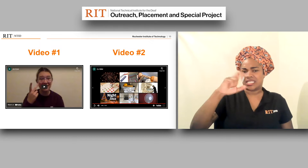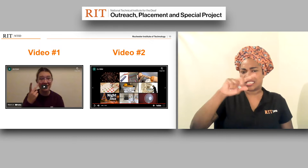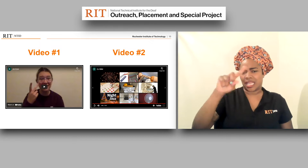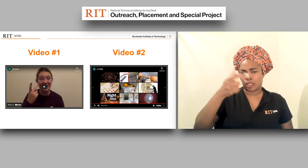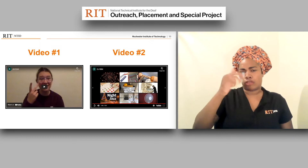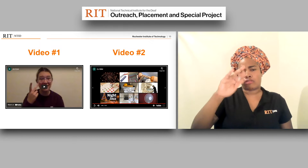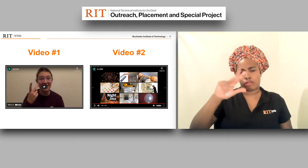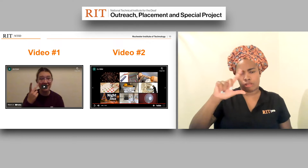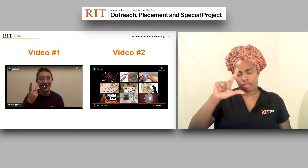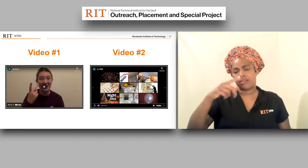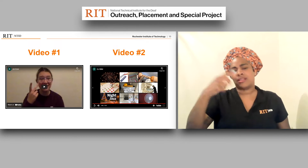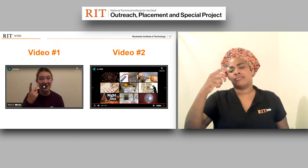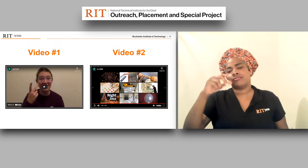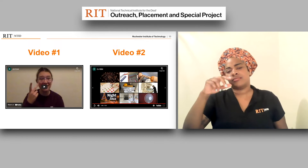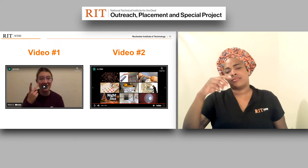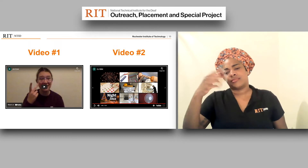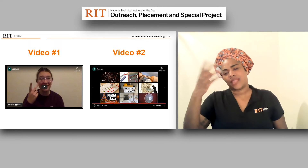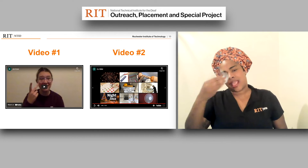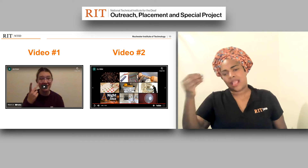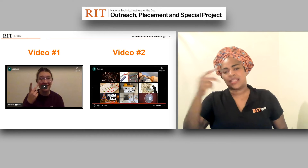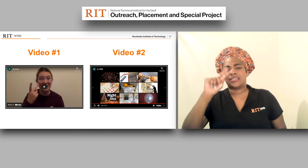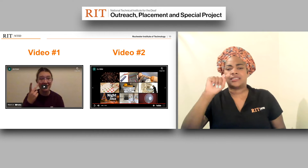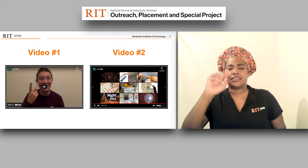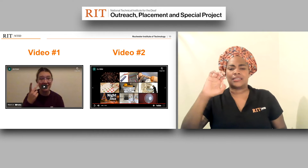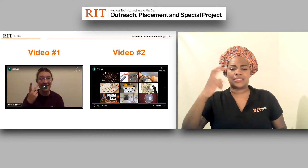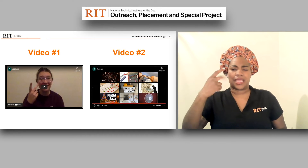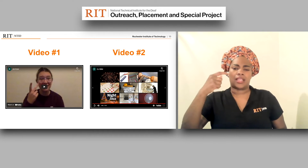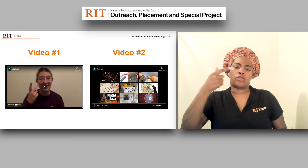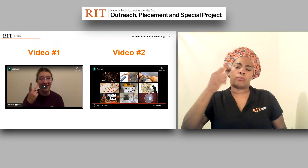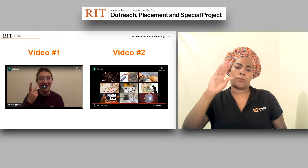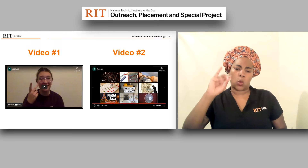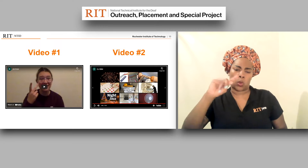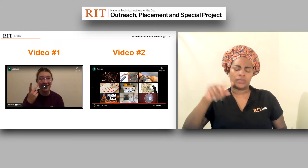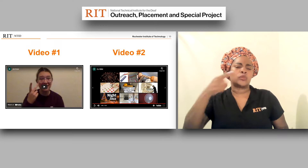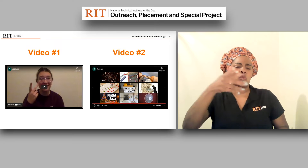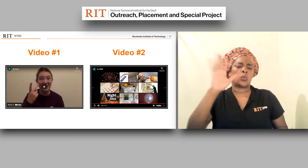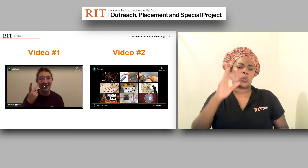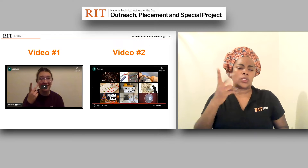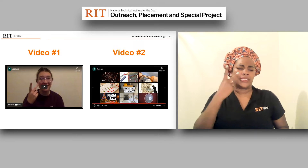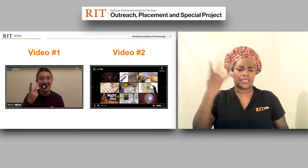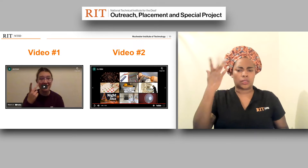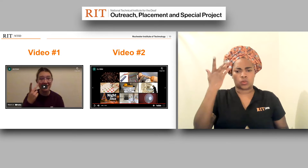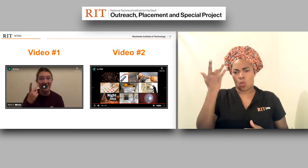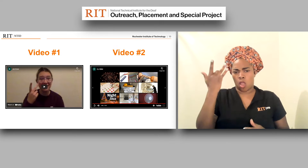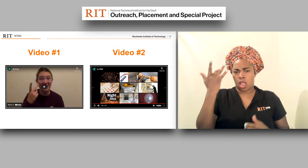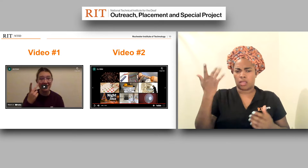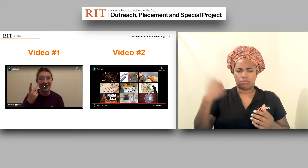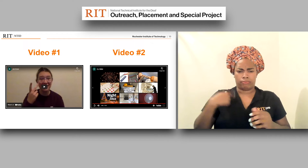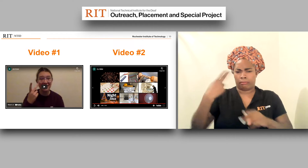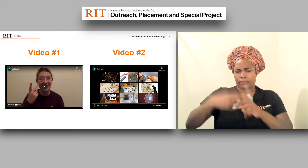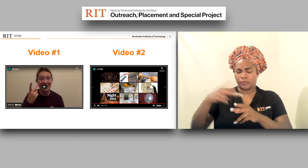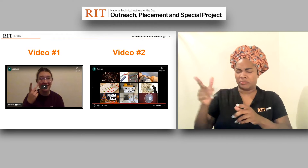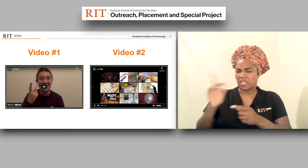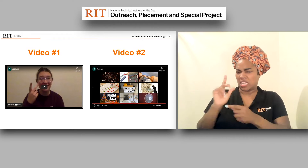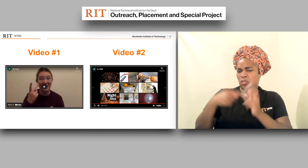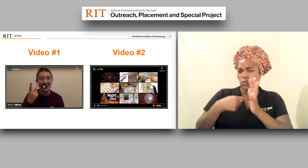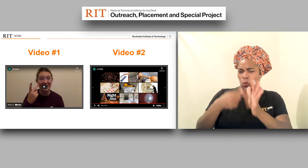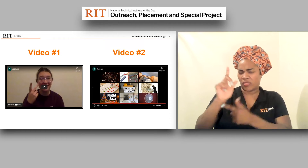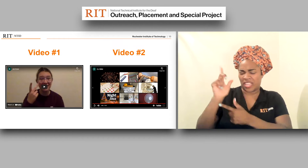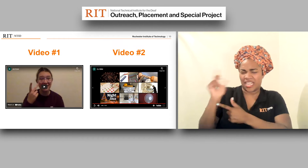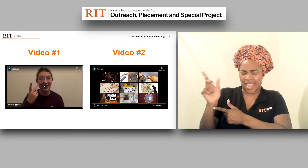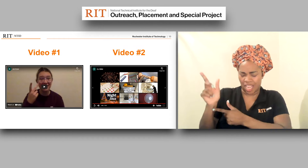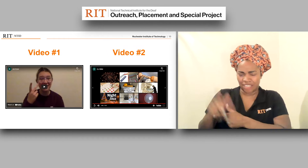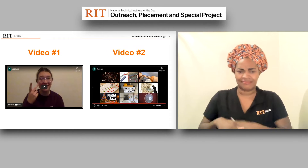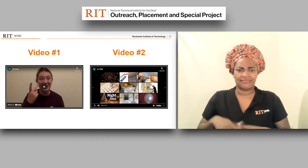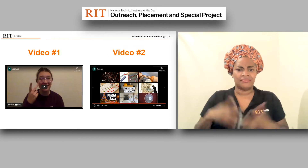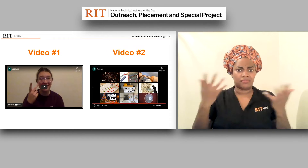did this, the tech girls and tech boys camp. And I'll show you that one later. But right now,